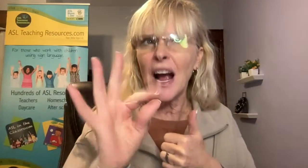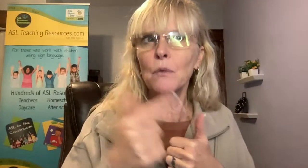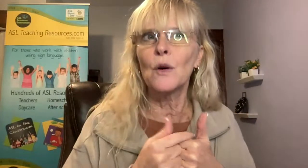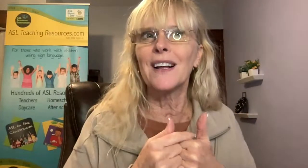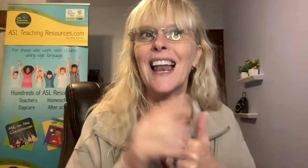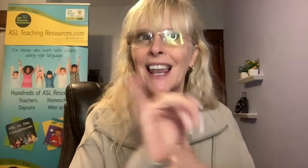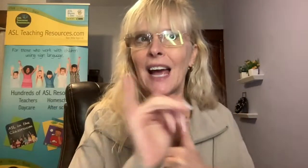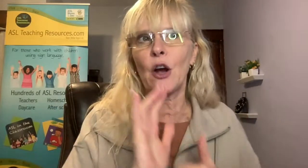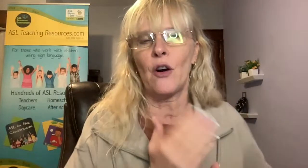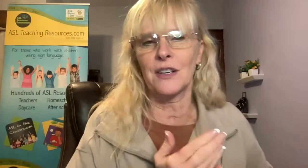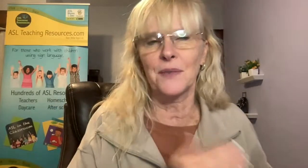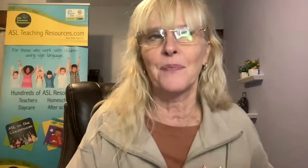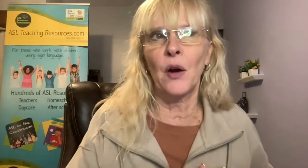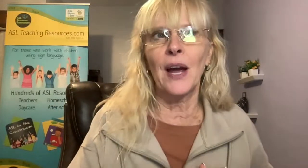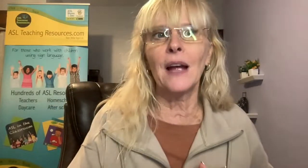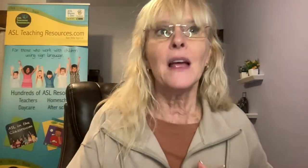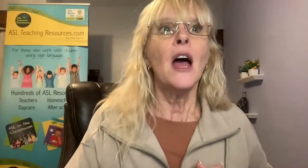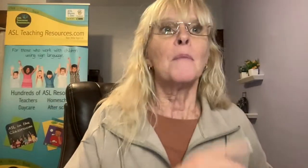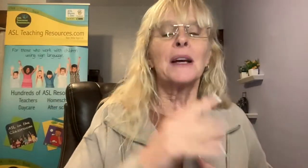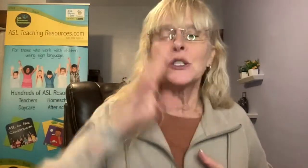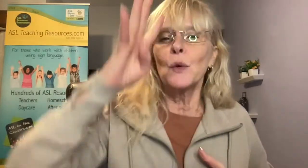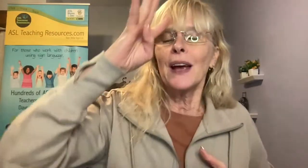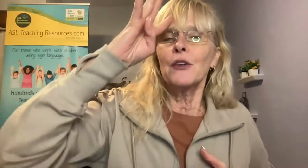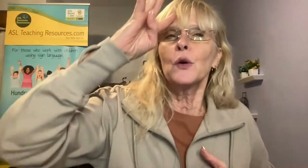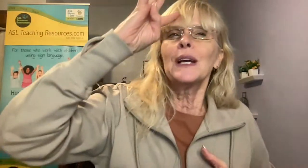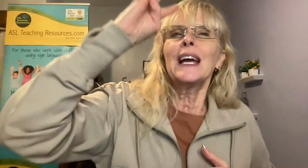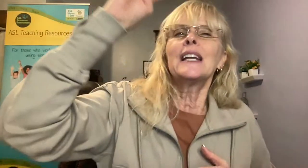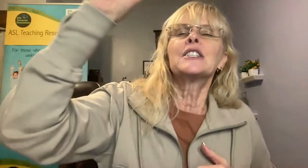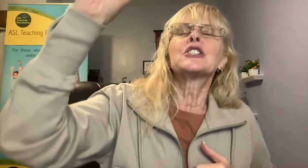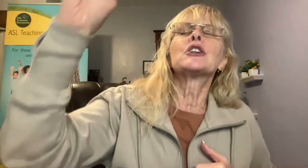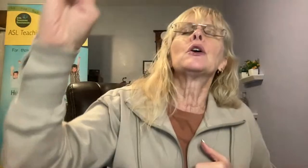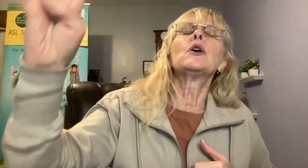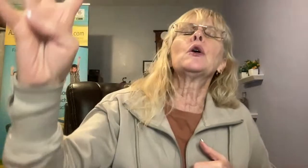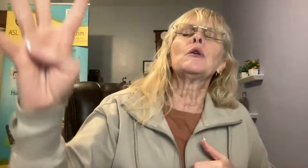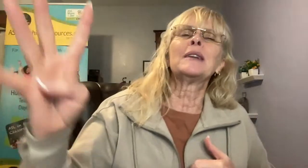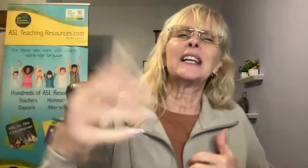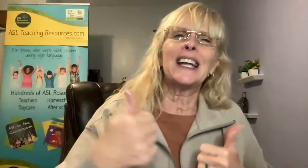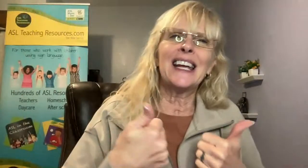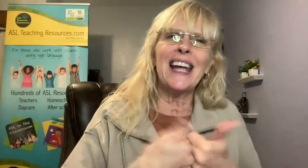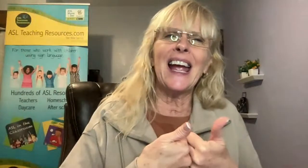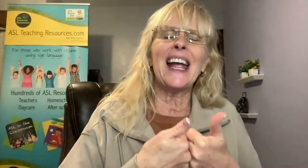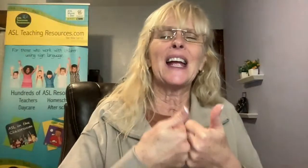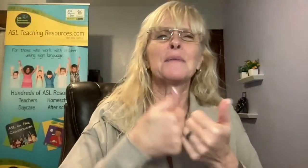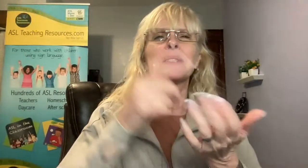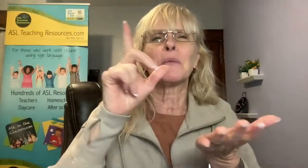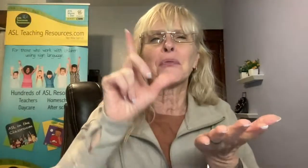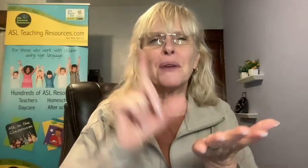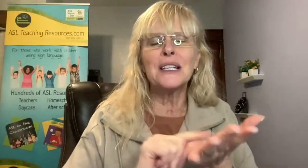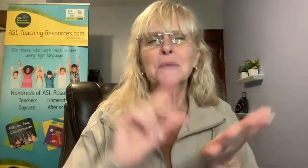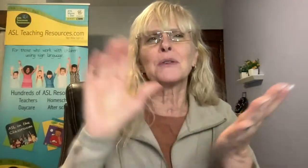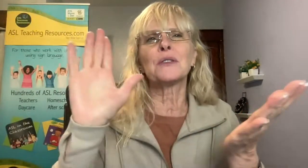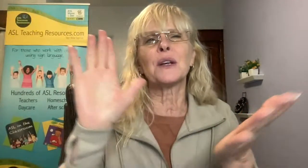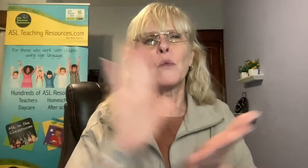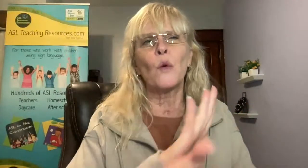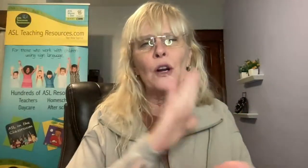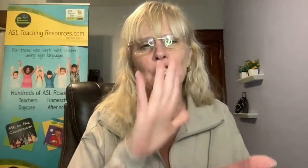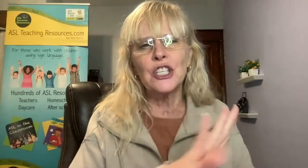find one like ours, okay? Because we have created so many games and printables and